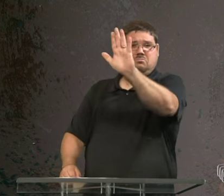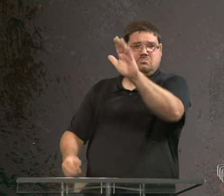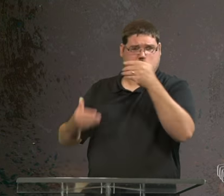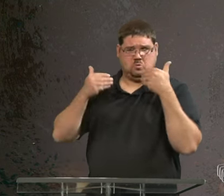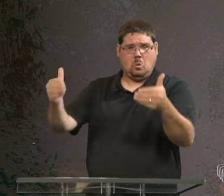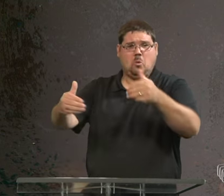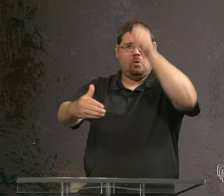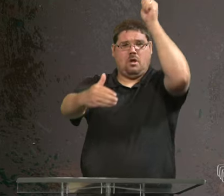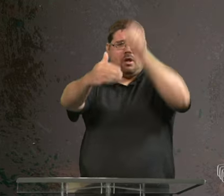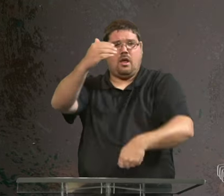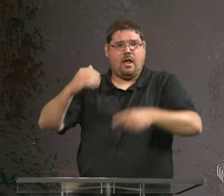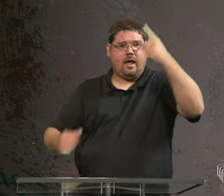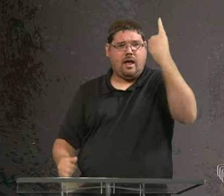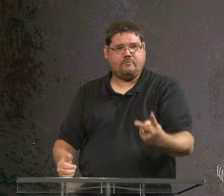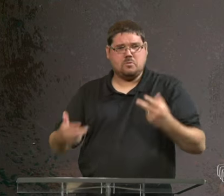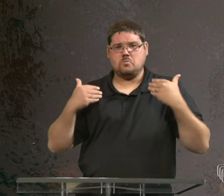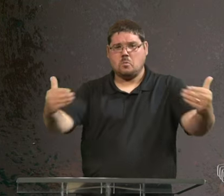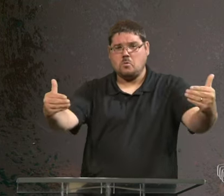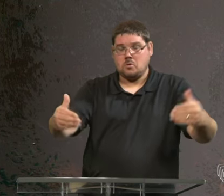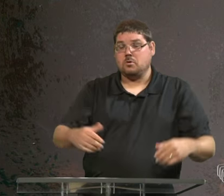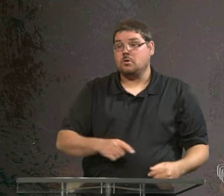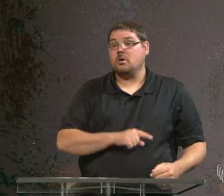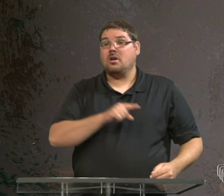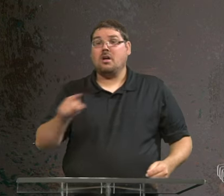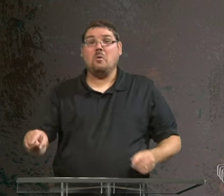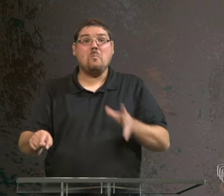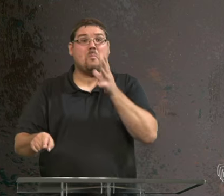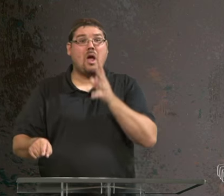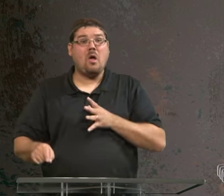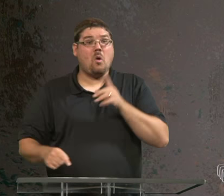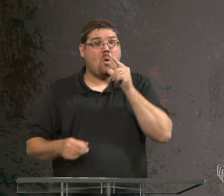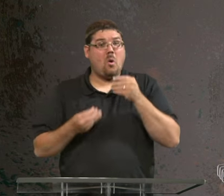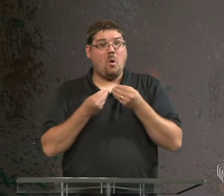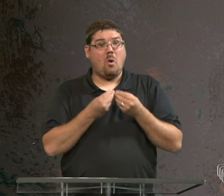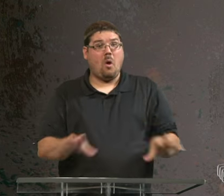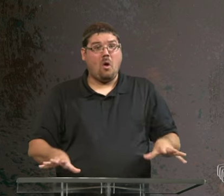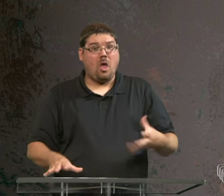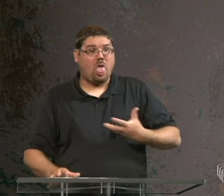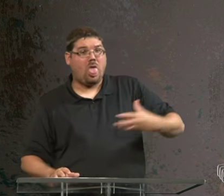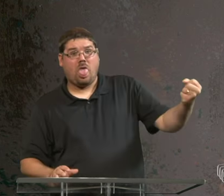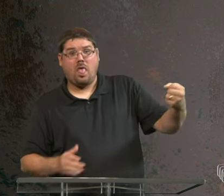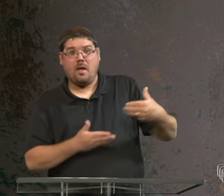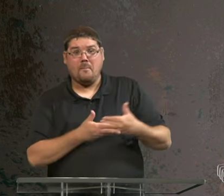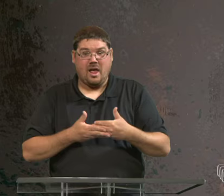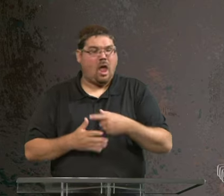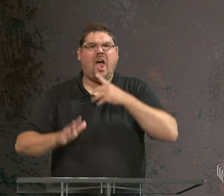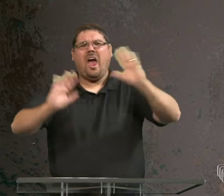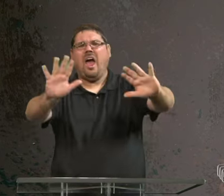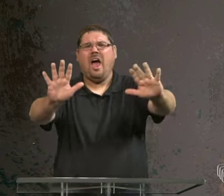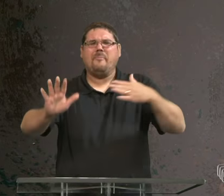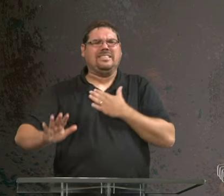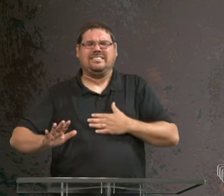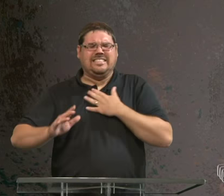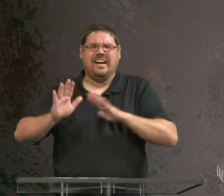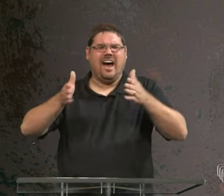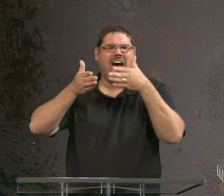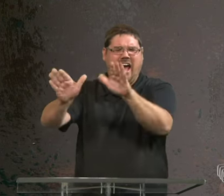stole the baby said, "Sure, cut it in half. That's a great idea." But the woman who lost her